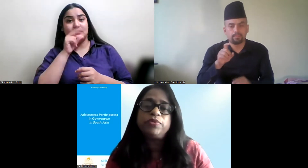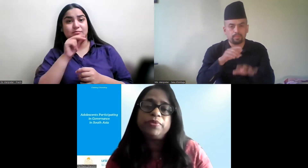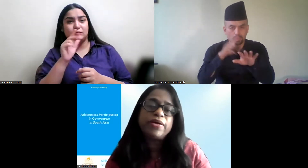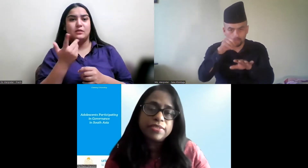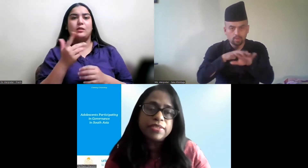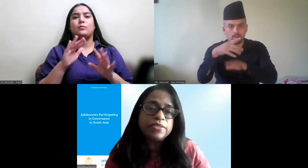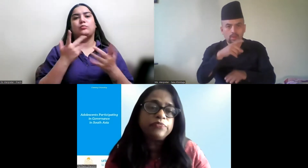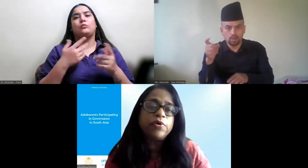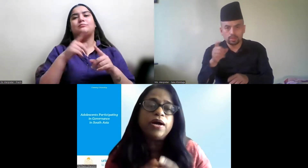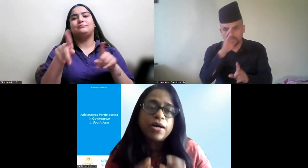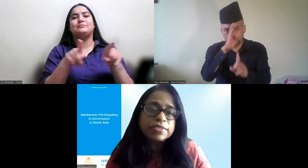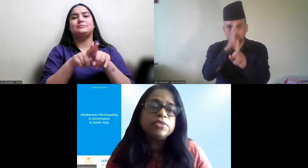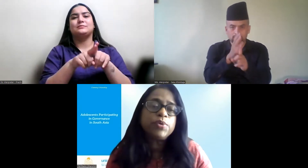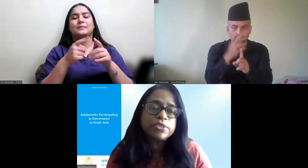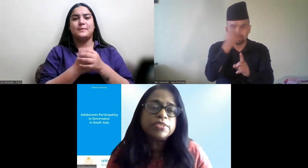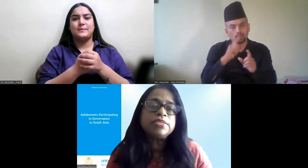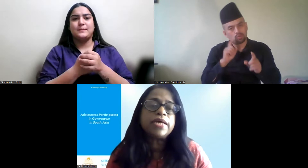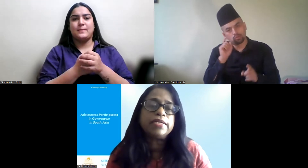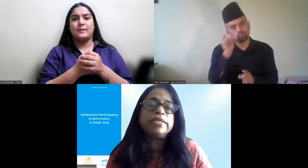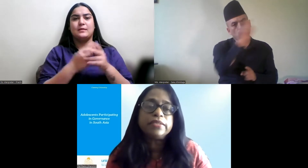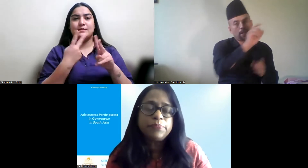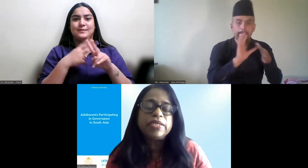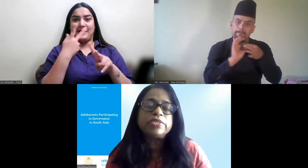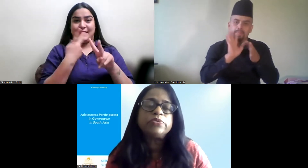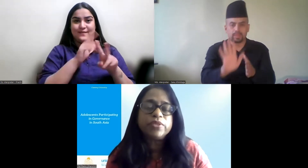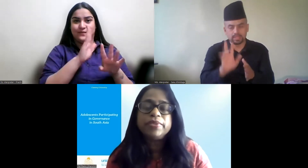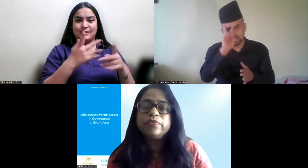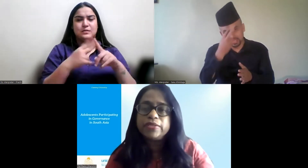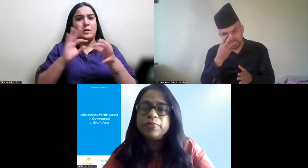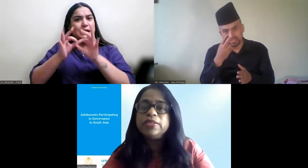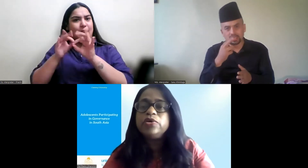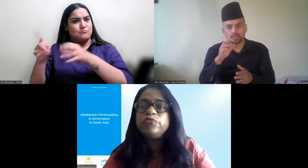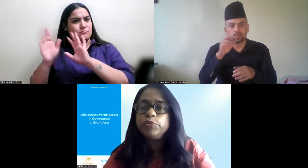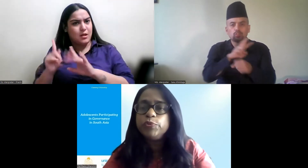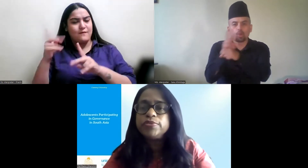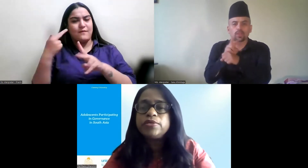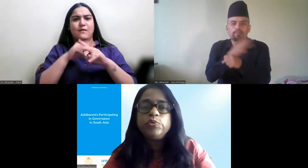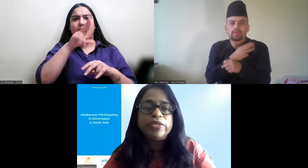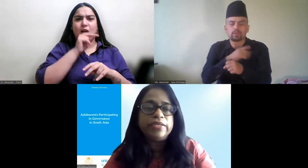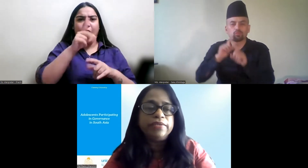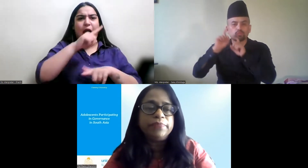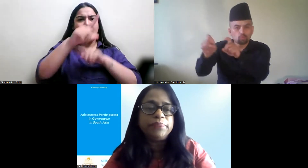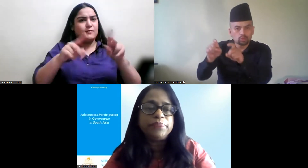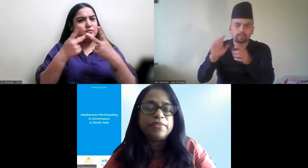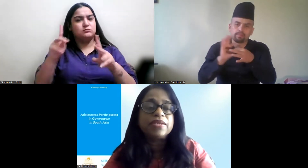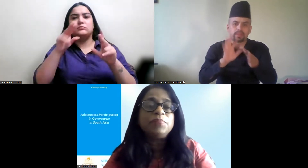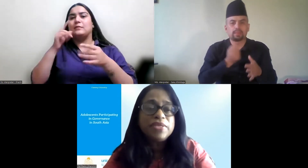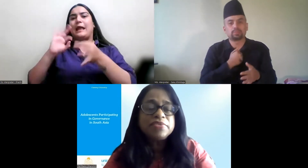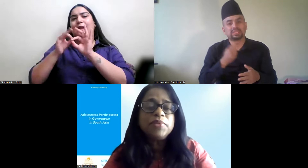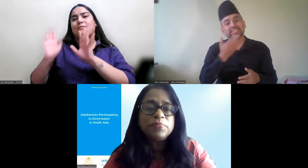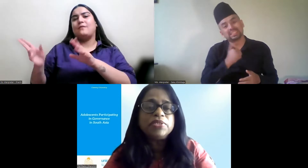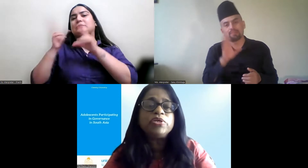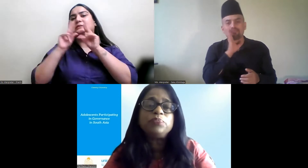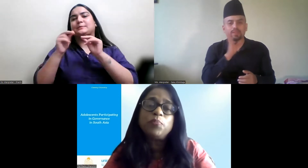modes will be facilitated for asking questions, and interpretation will be available for those who need it.